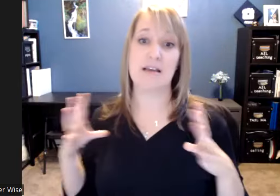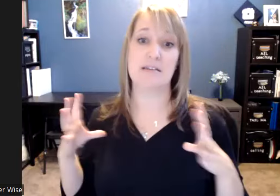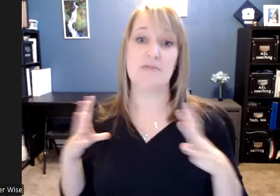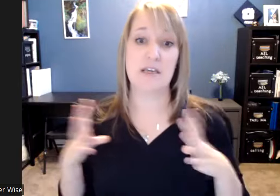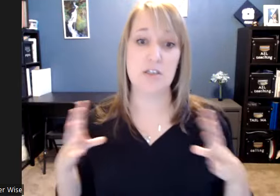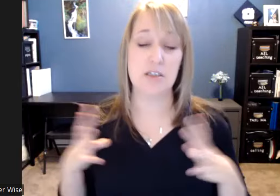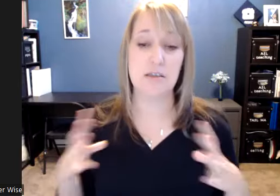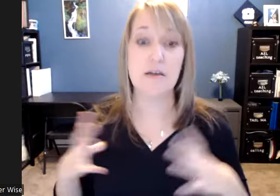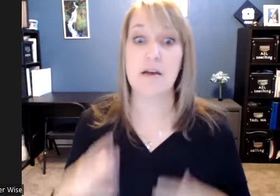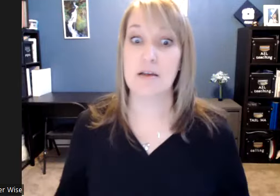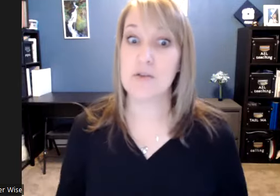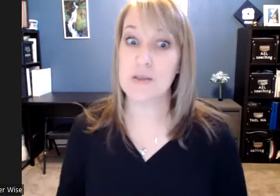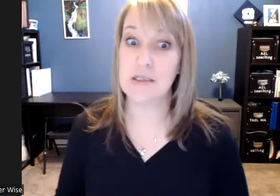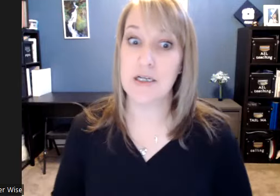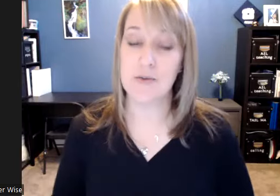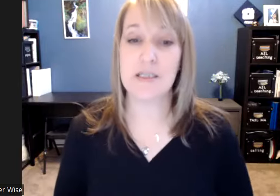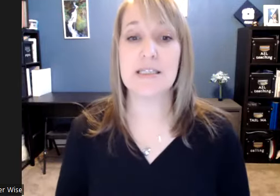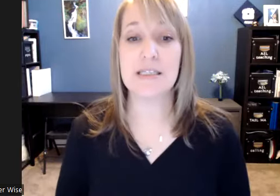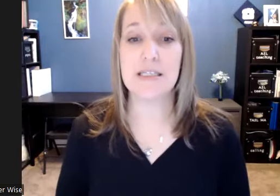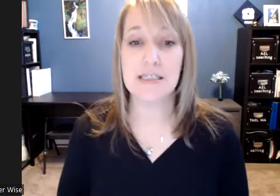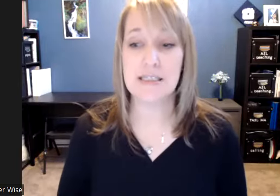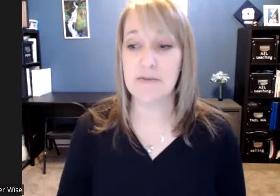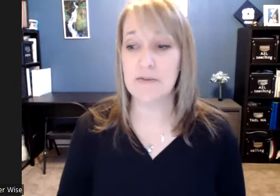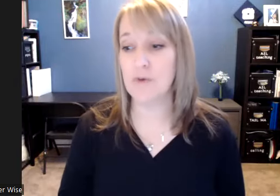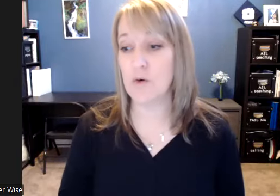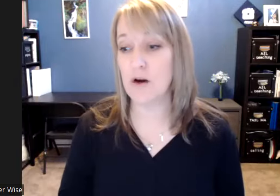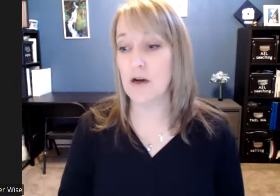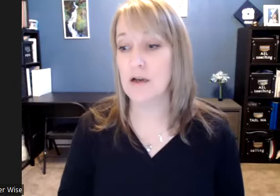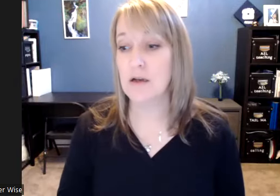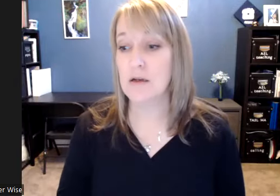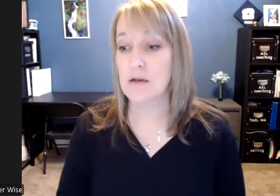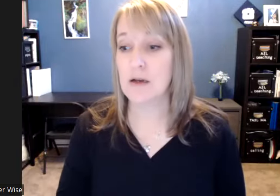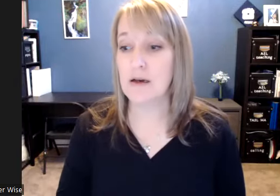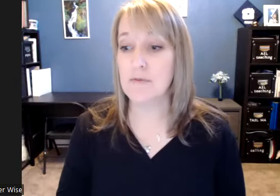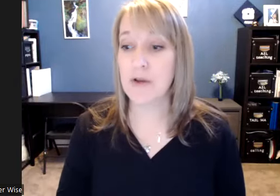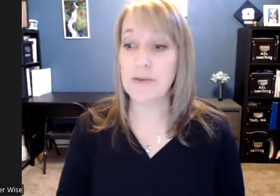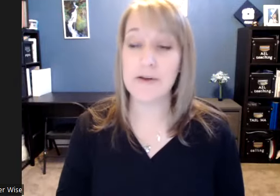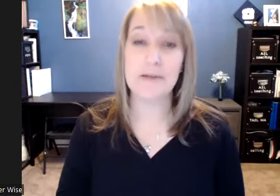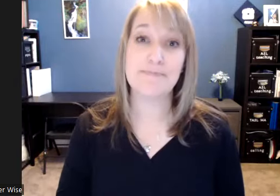That's vacation. I know this is a long one. This is lesson 7 for vocabulary.